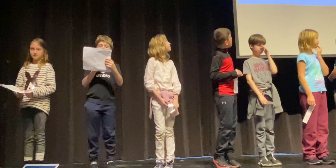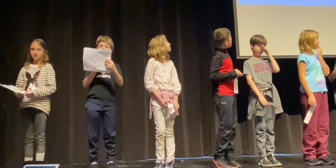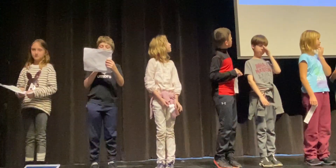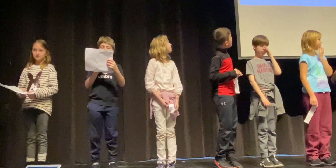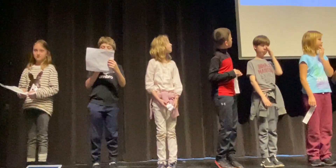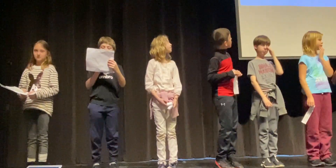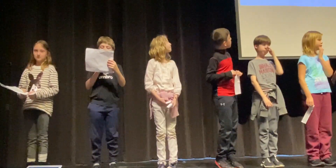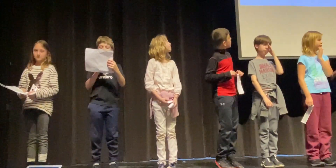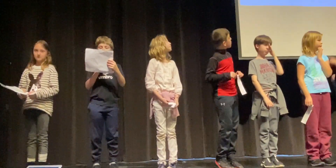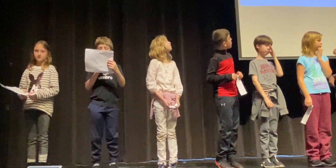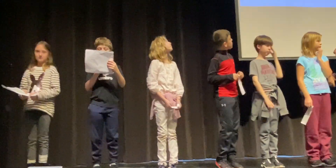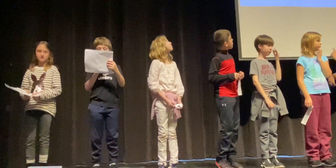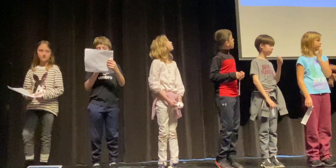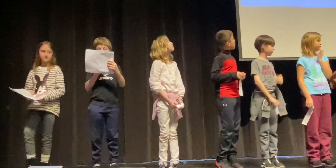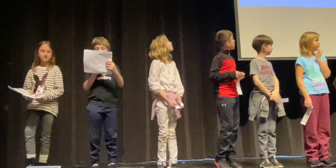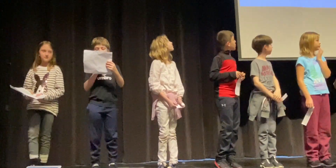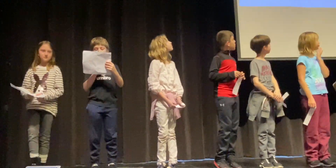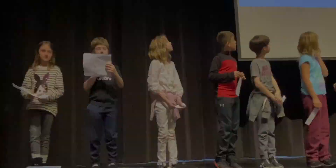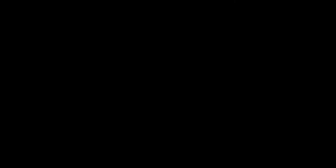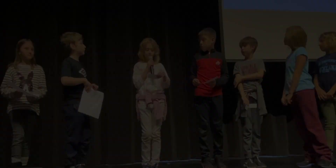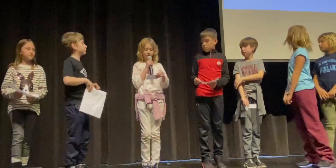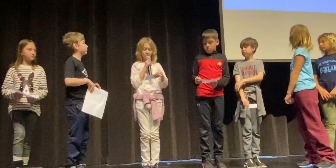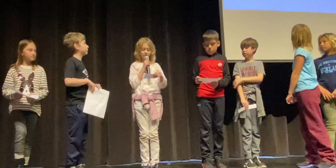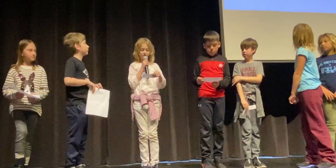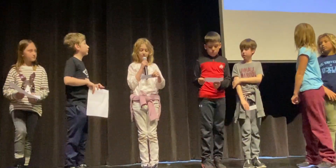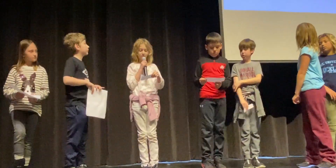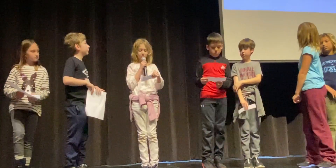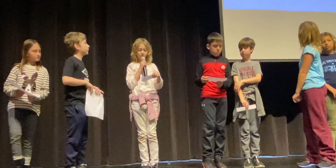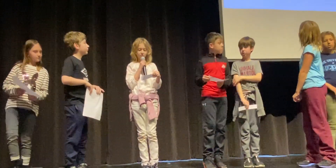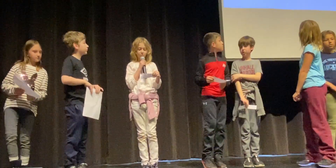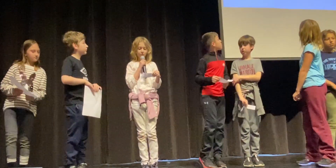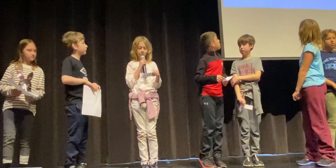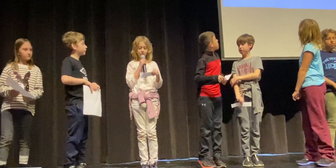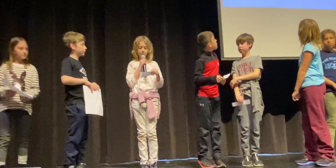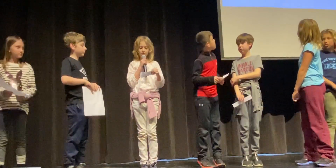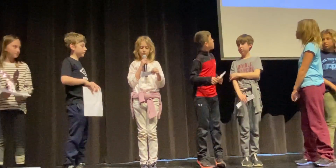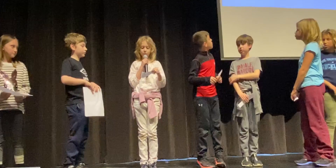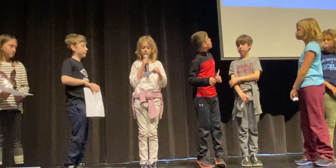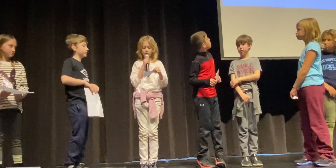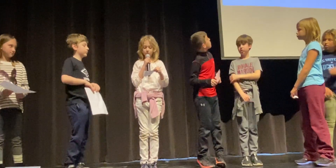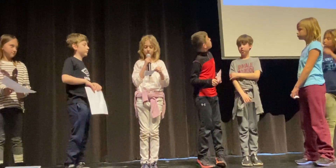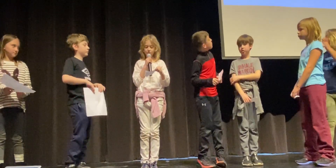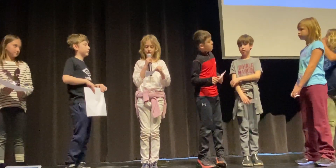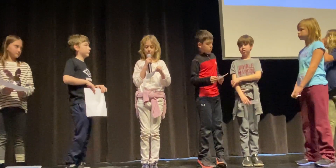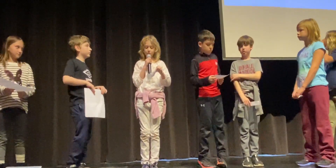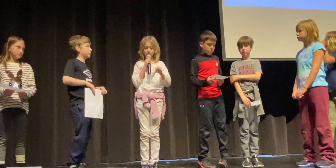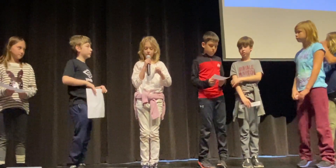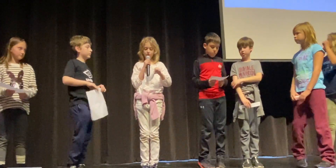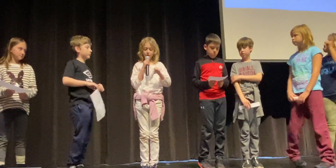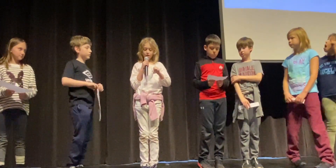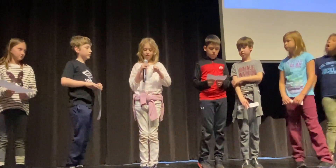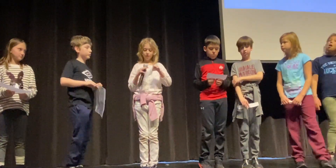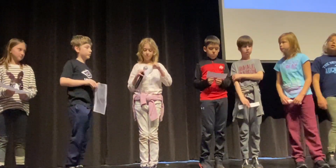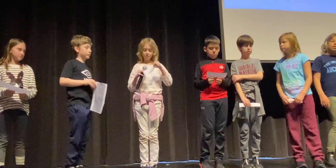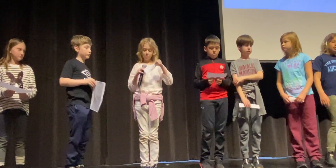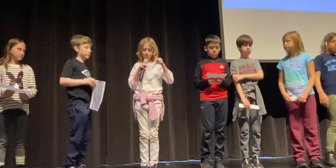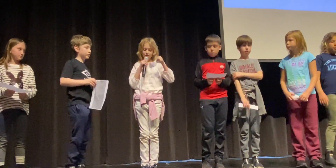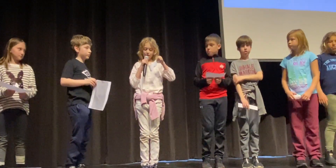by people who are deaf or hard of hearing. Basically, ASL is a way for deaf people to talk to each other by using their